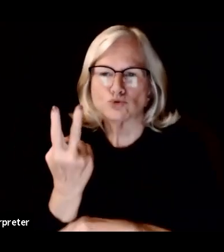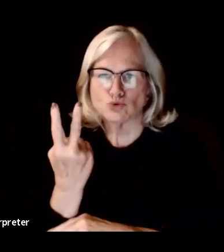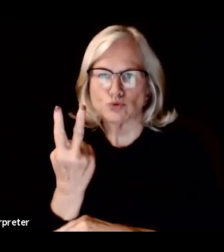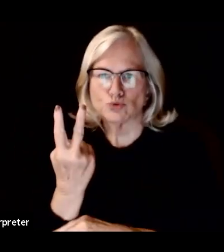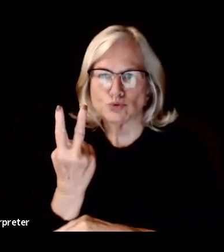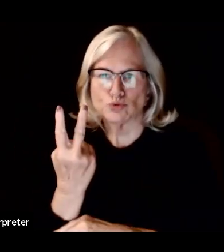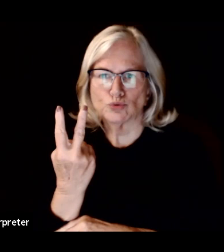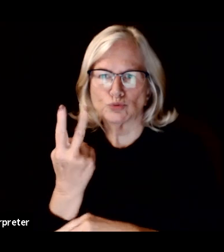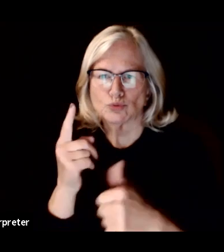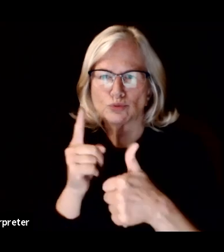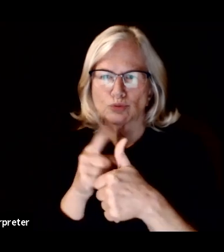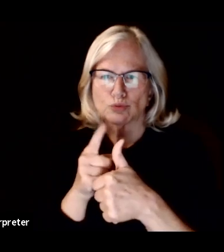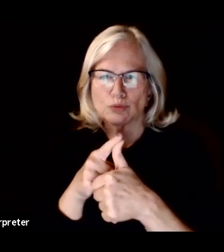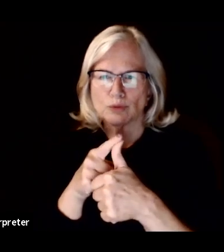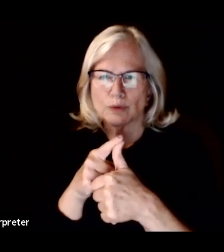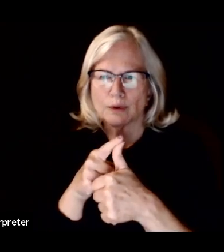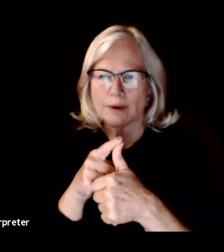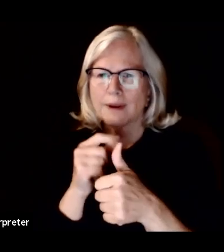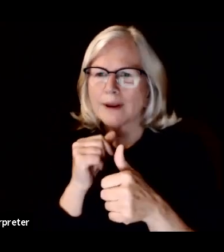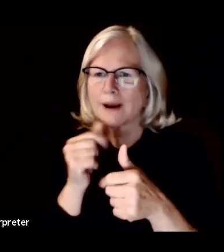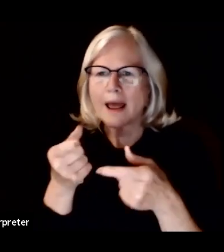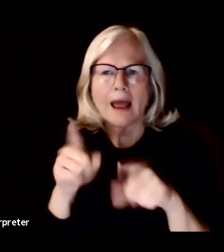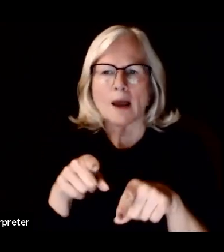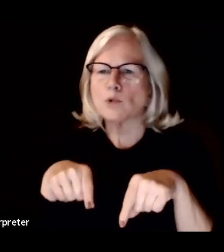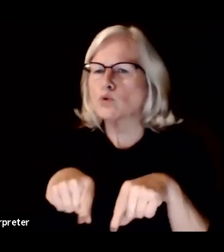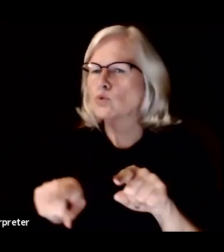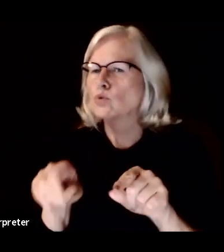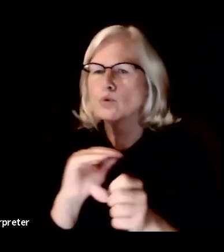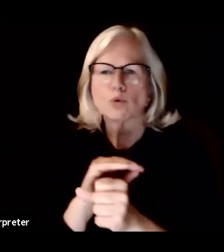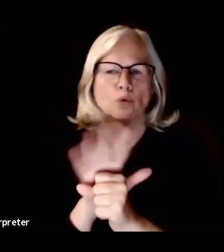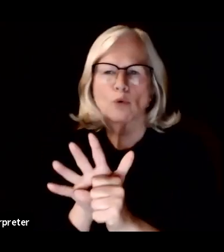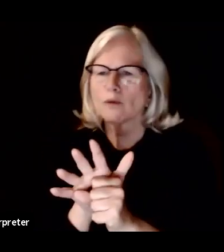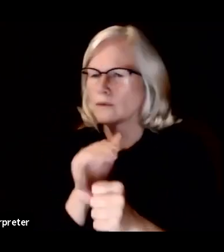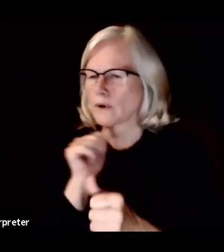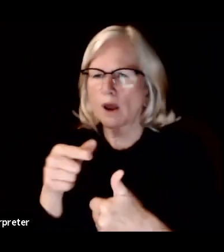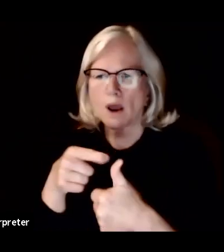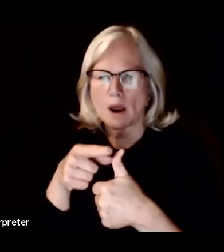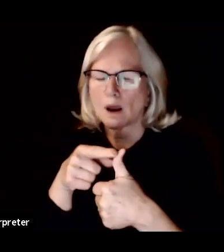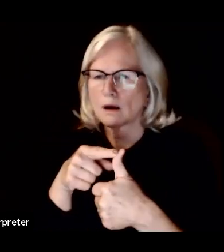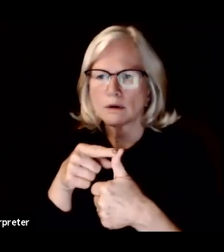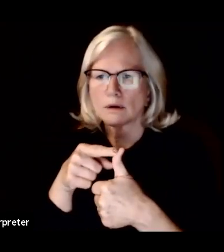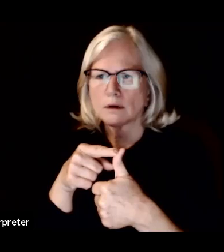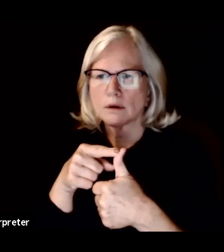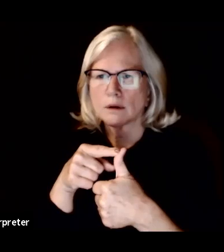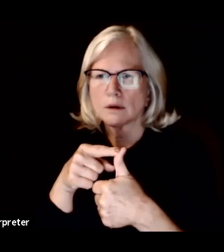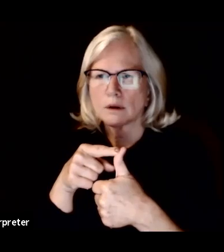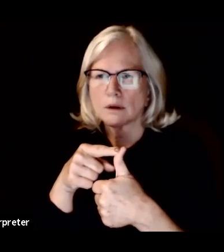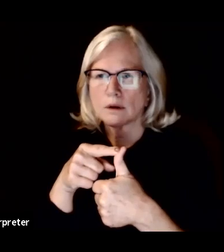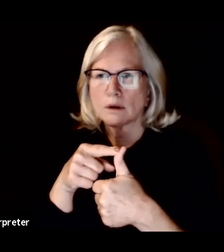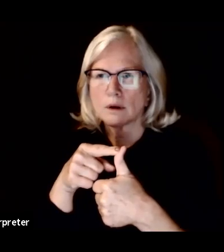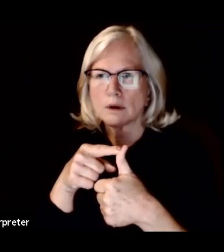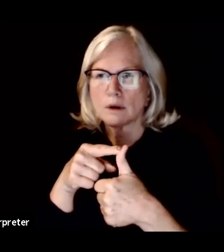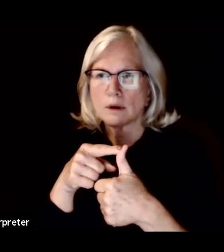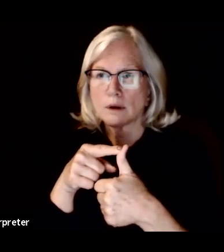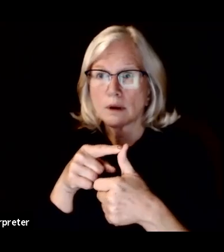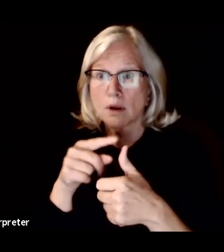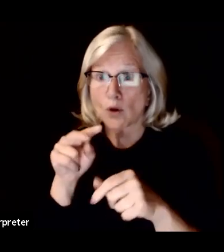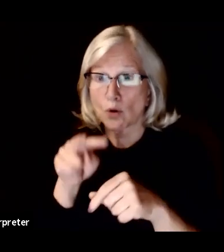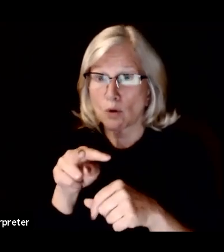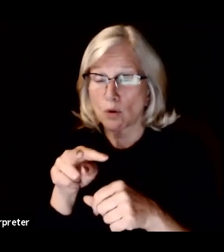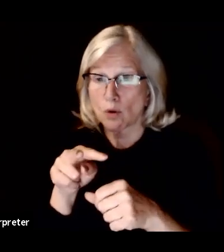occur at the time of the COVID infection. And when we look at the complete data, in other words, women who have gone through